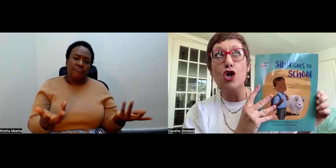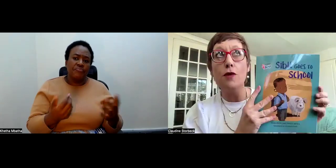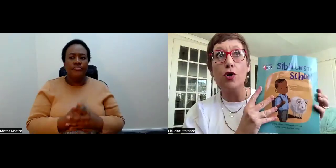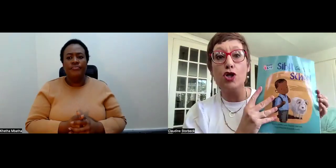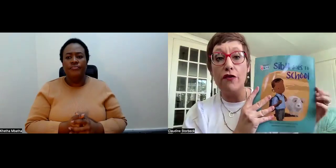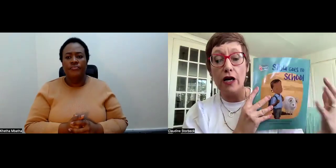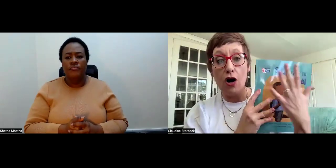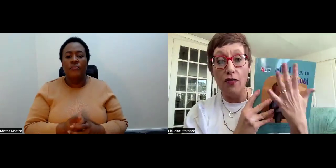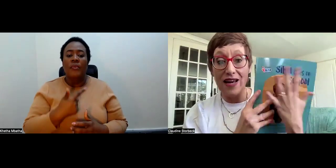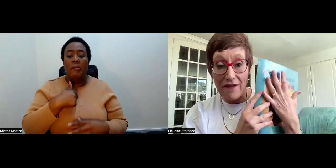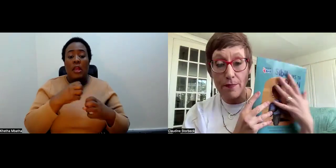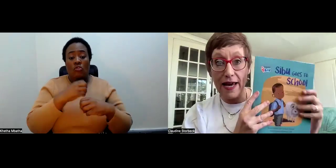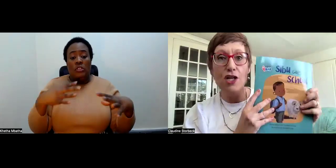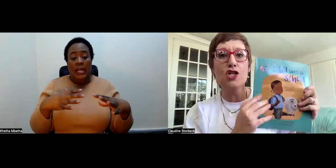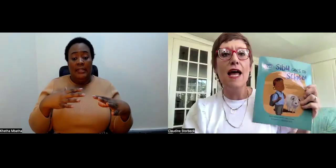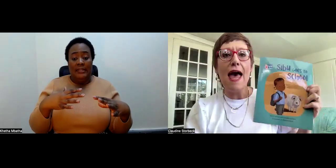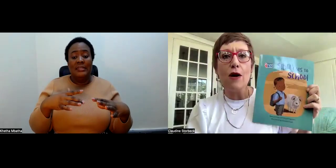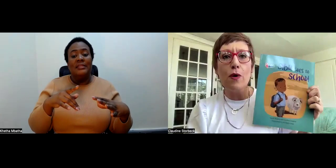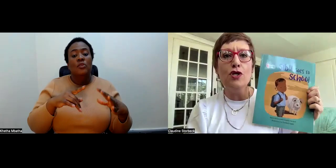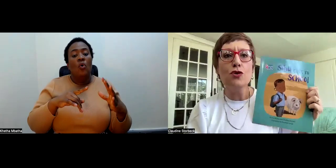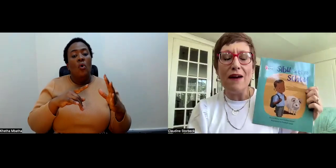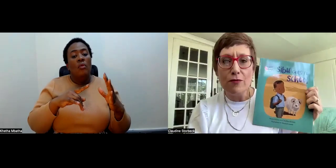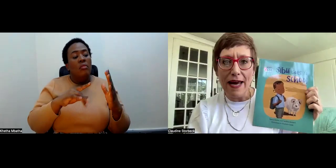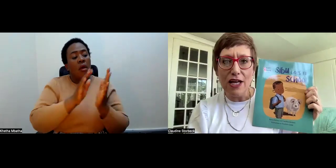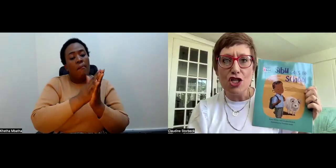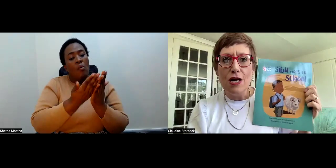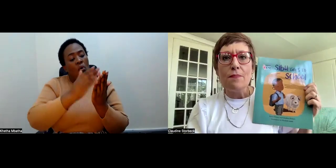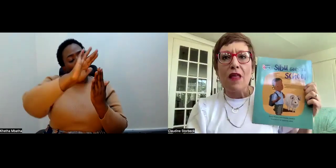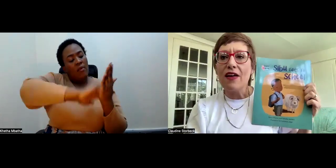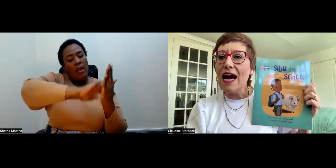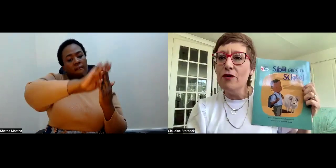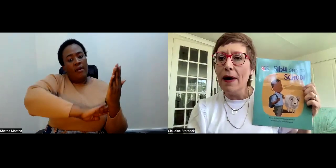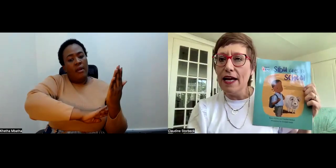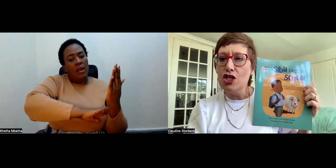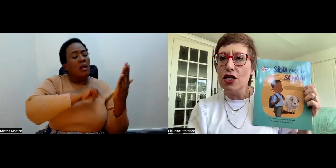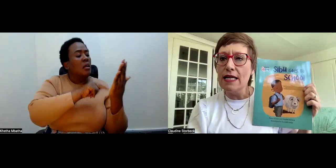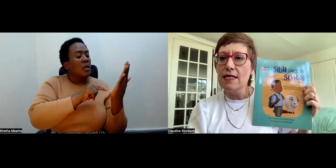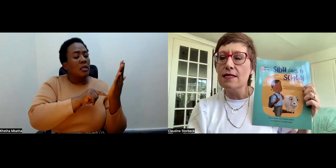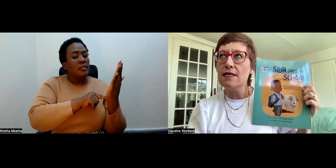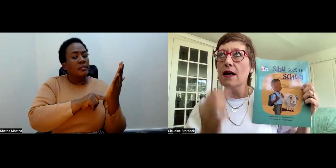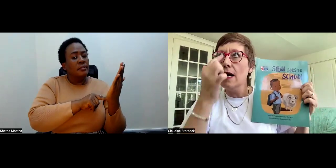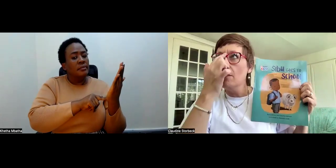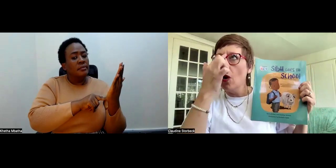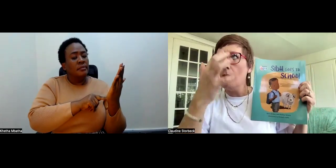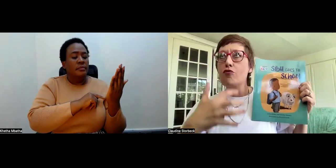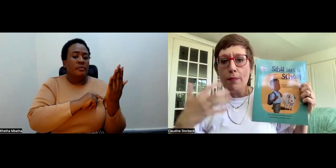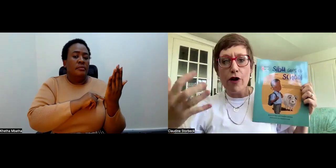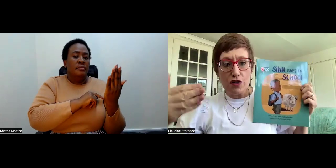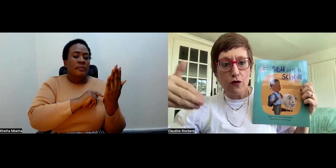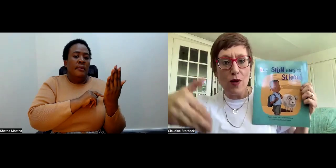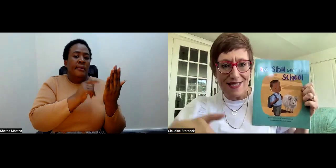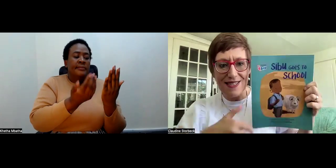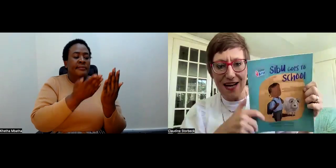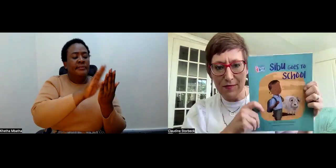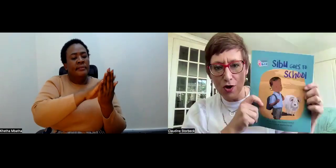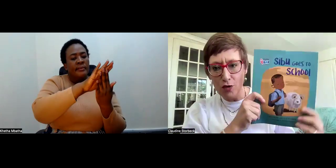I would start book sharing on the cover page. And when we do cover page, the cover page is a